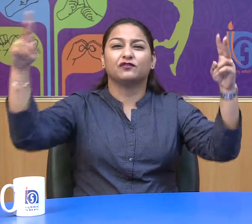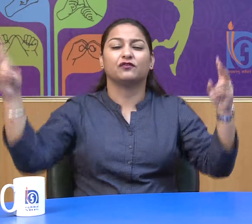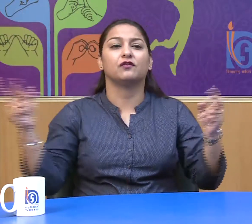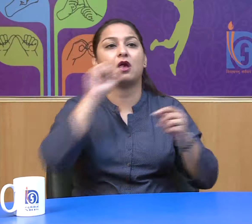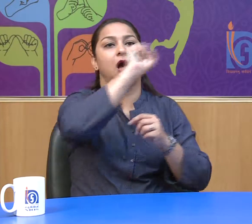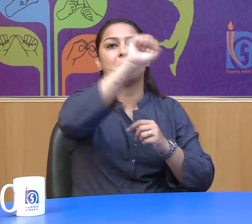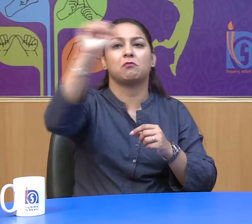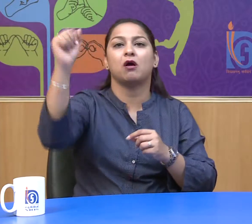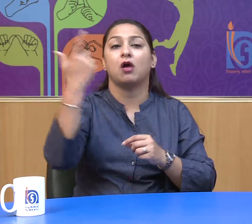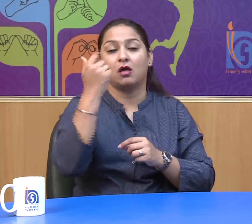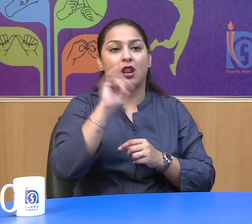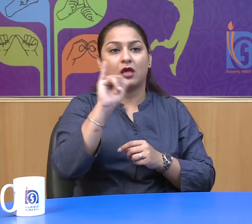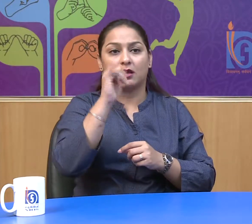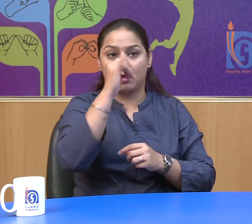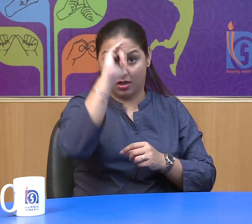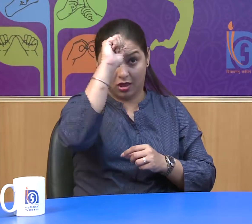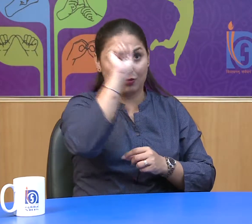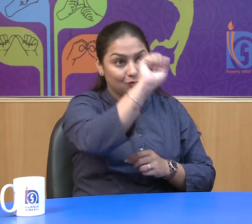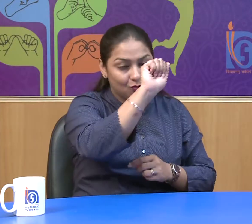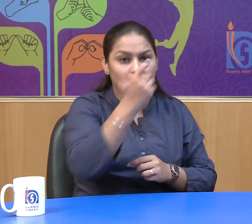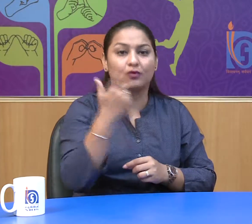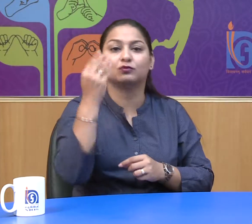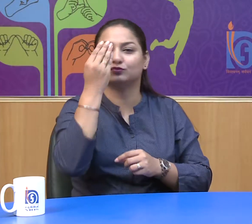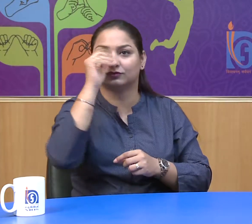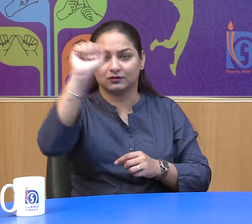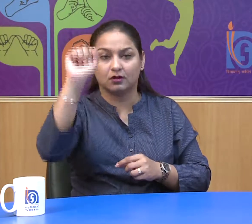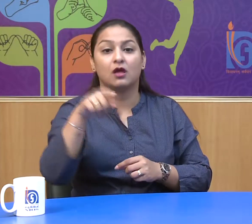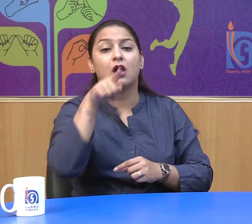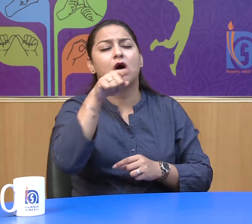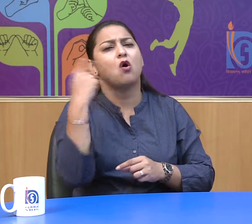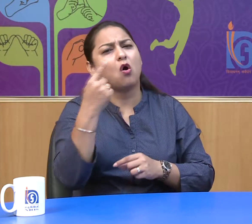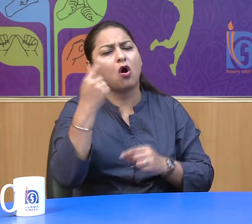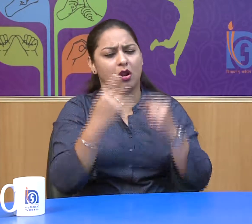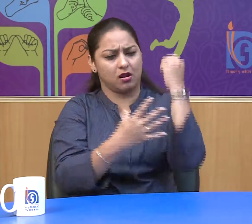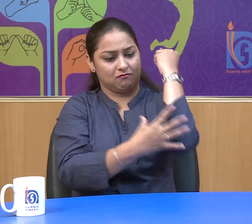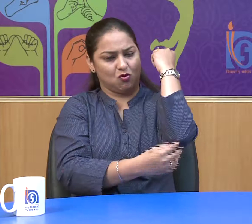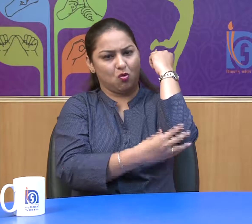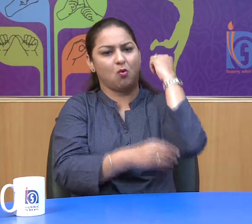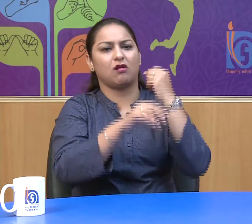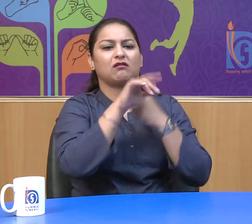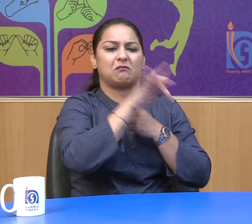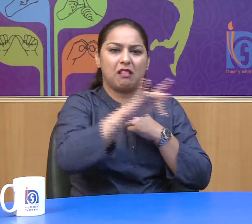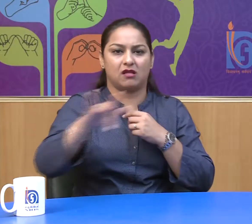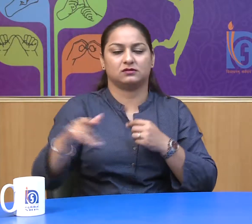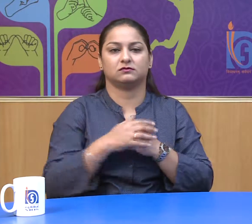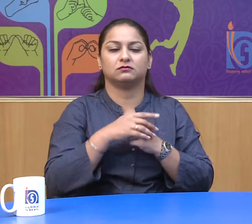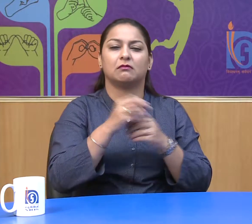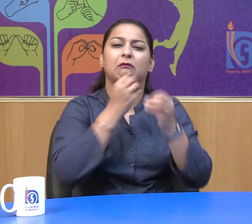but mainly from the lower castes. Many were artisans by